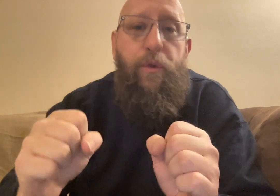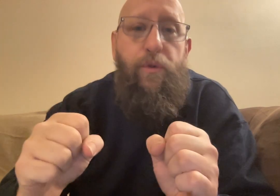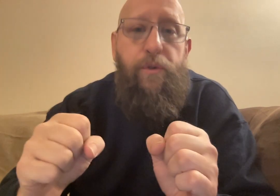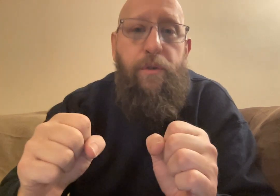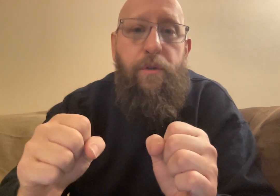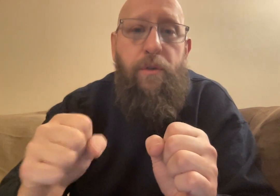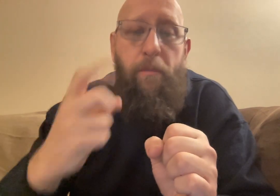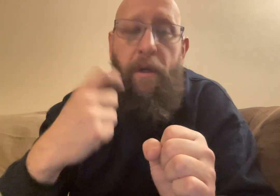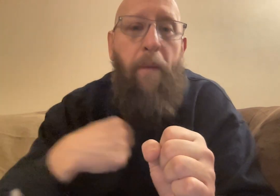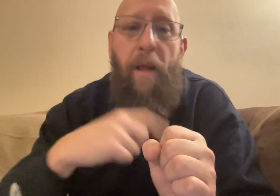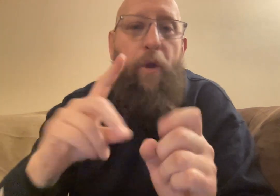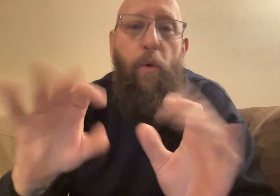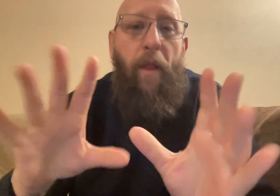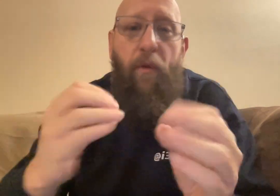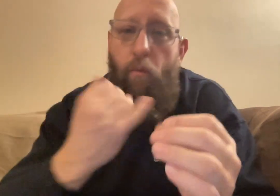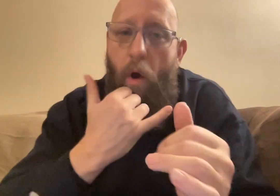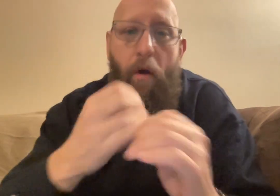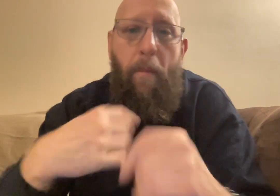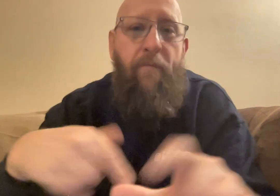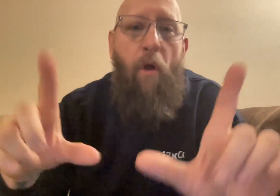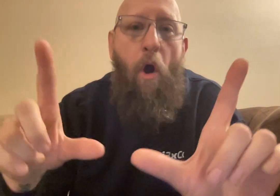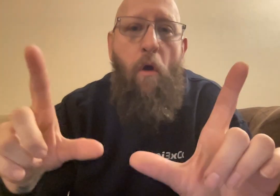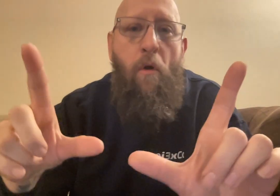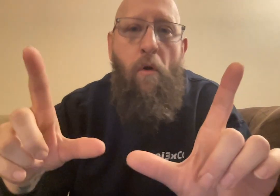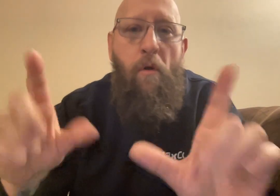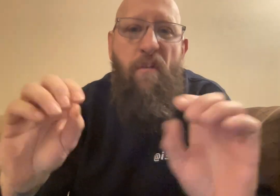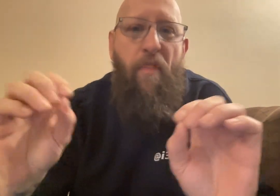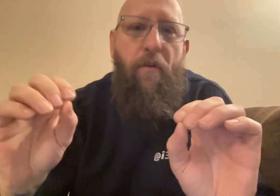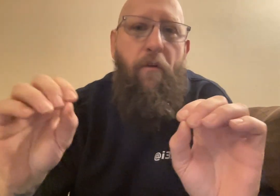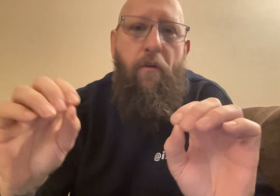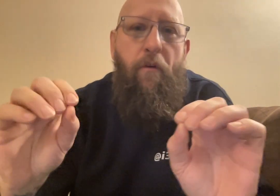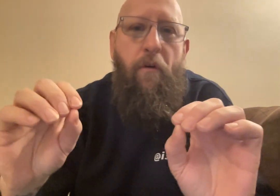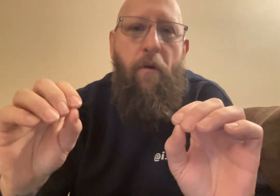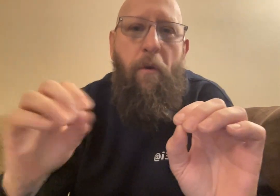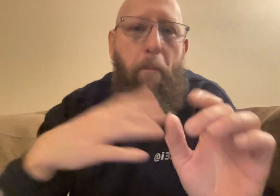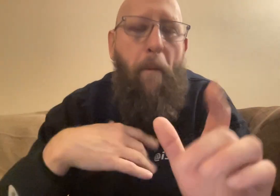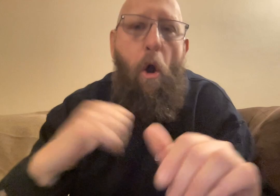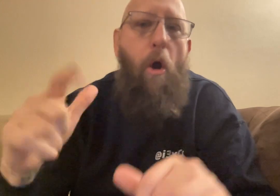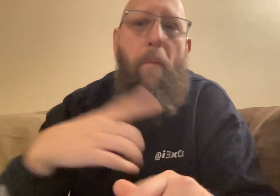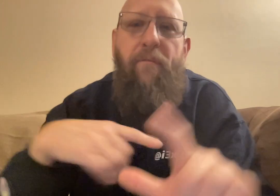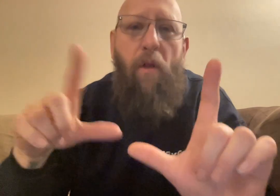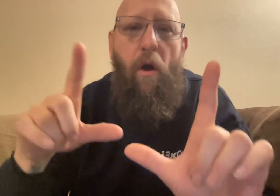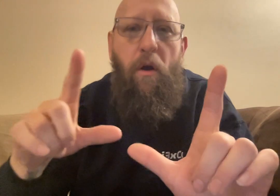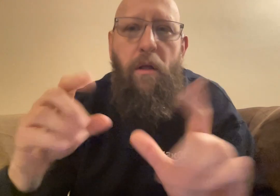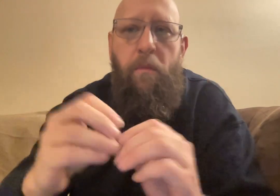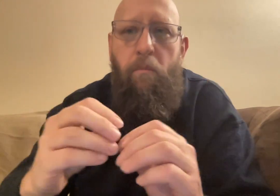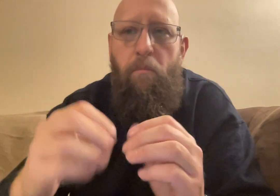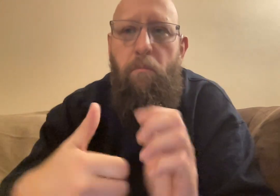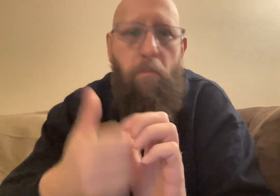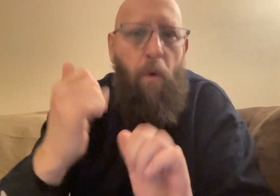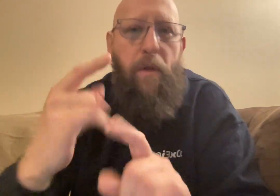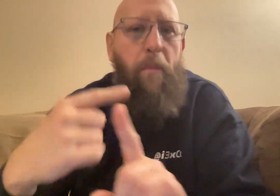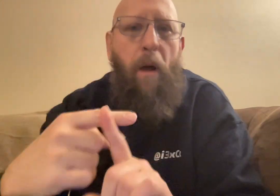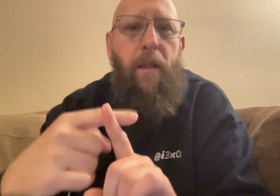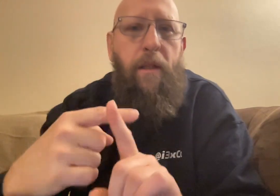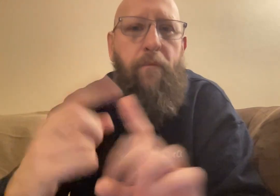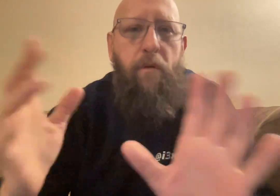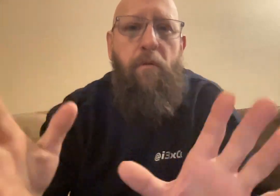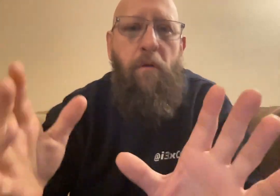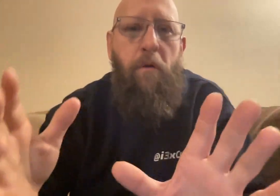care. Because I'm not doing nothing wrong in my flaw. Nothing. All my flaw is mostly positive.